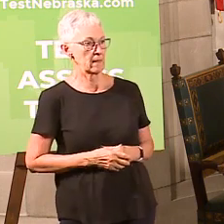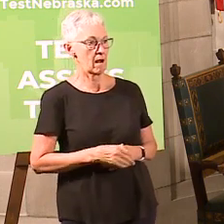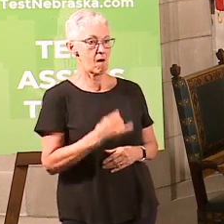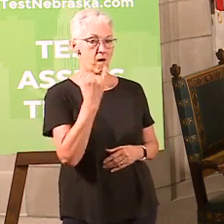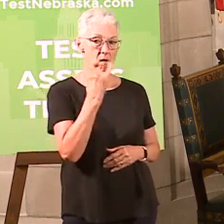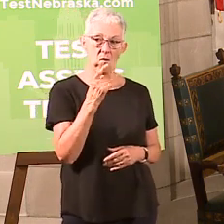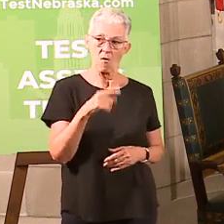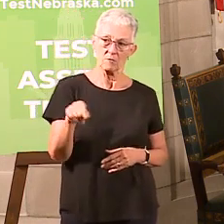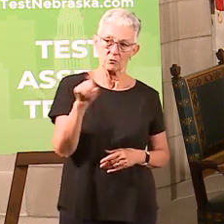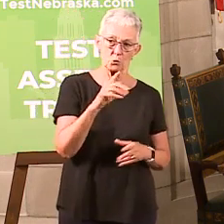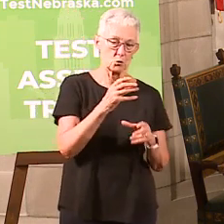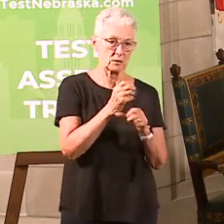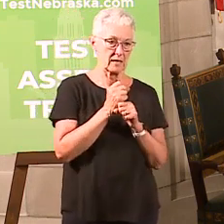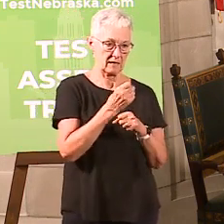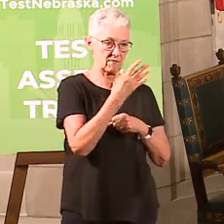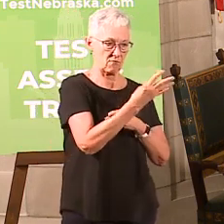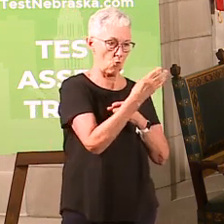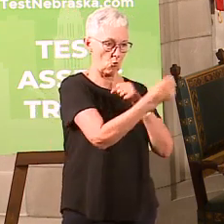earning is going to be greater than